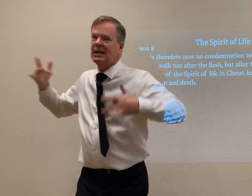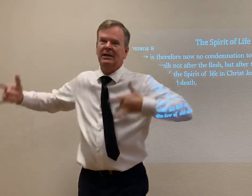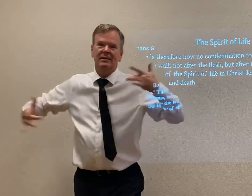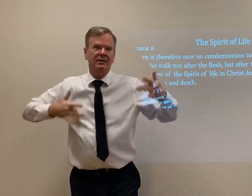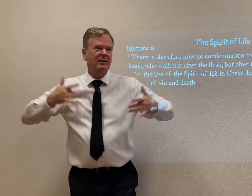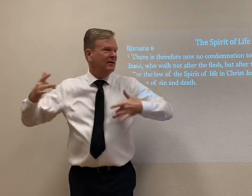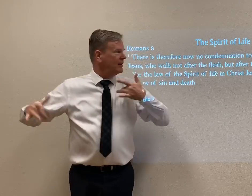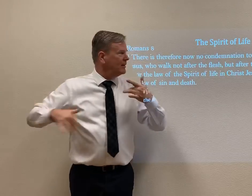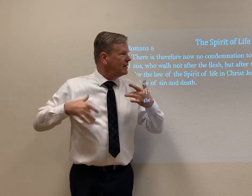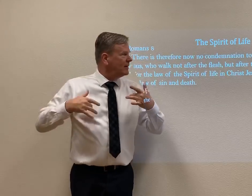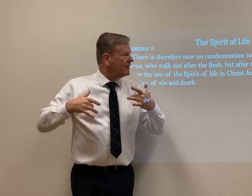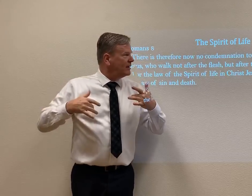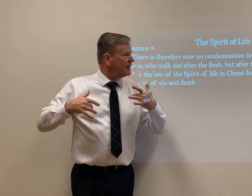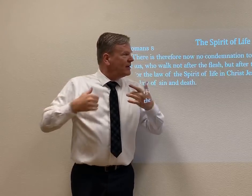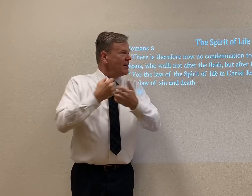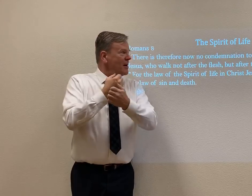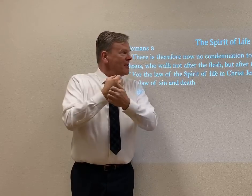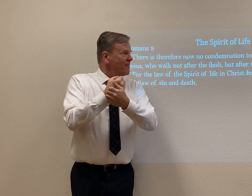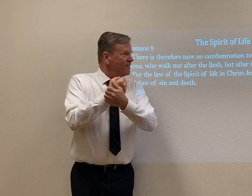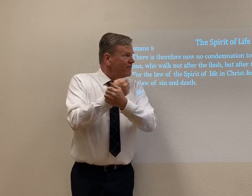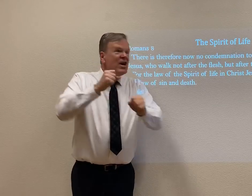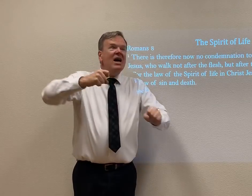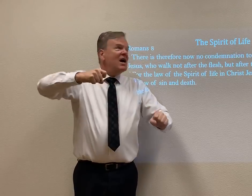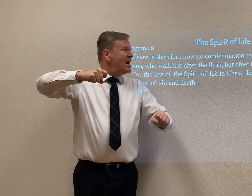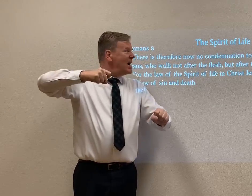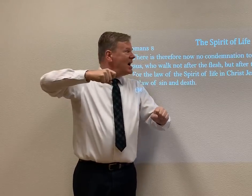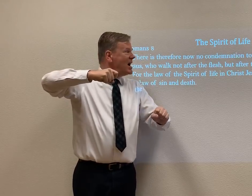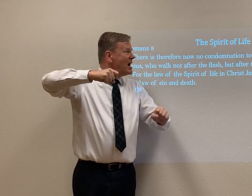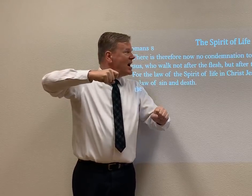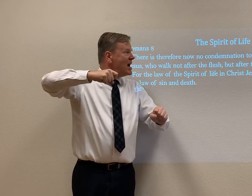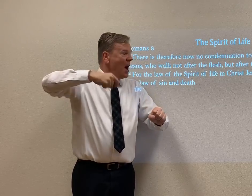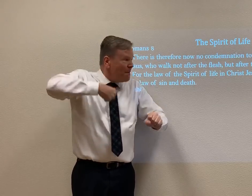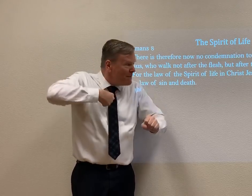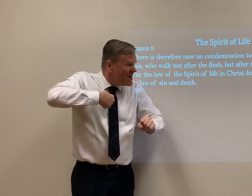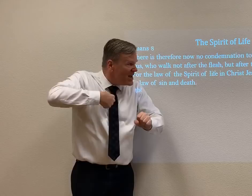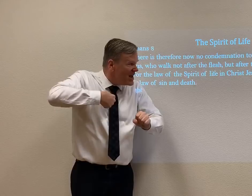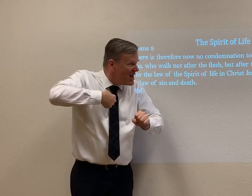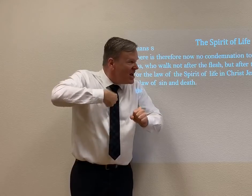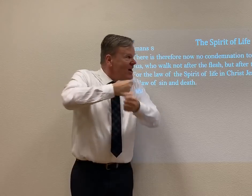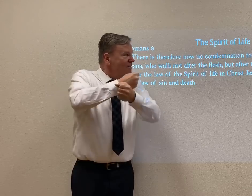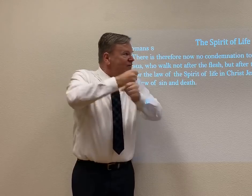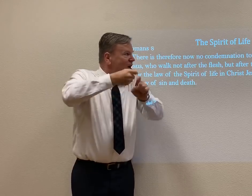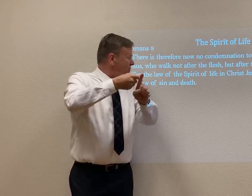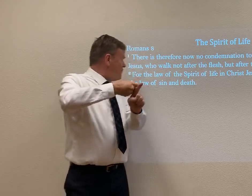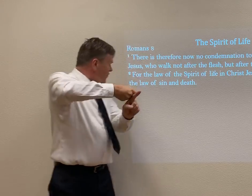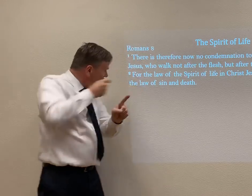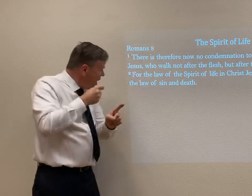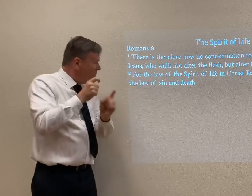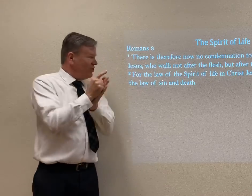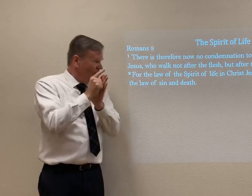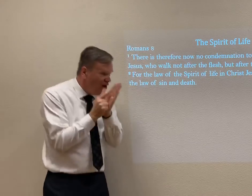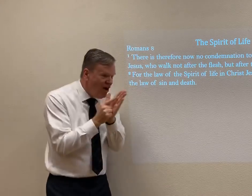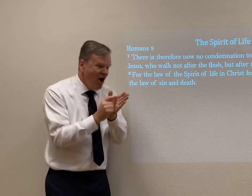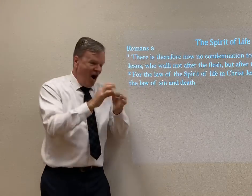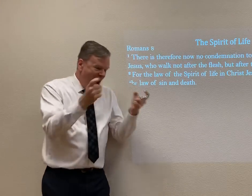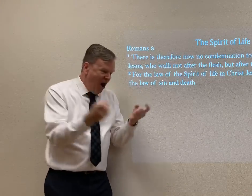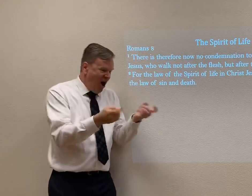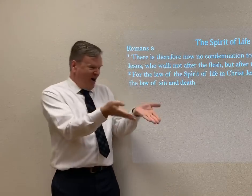Paul is so excited in writing this and understanding and saying, Christ Jesus hath made me free from the law